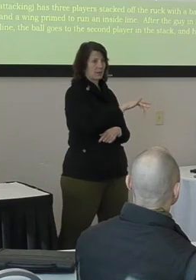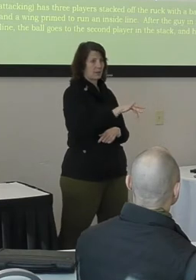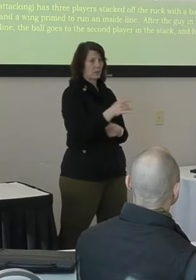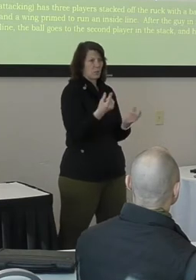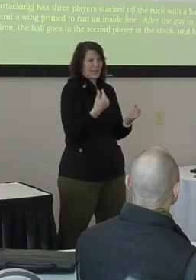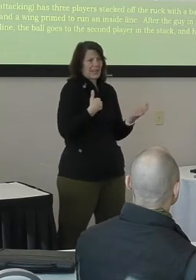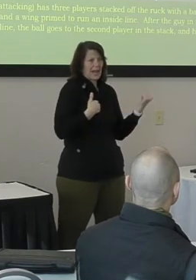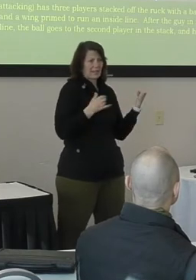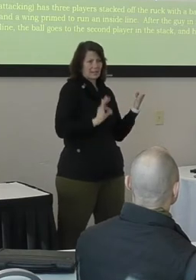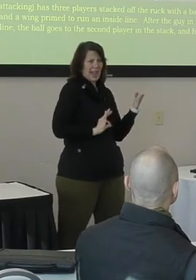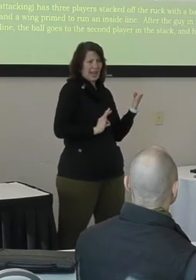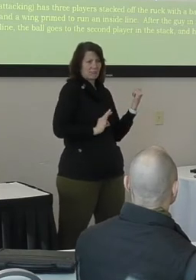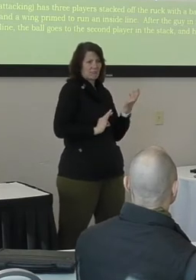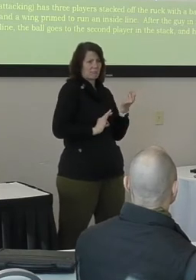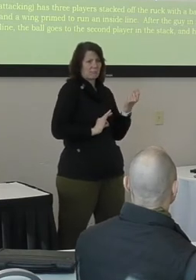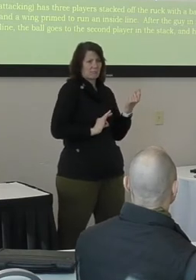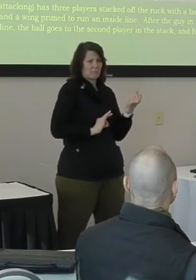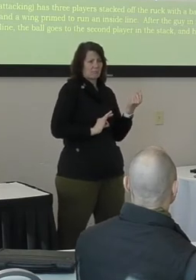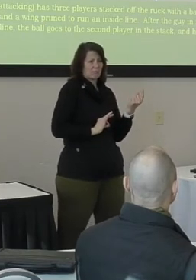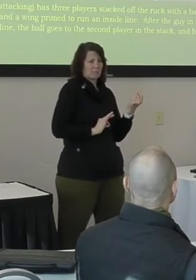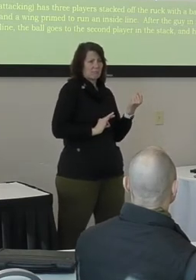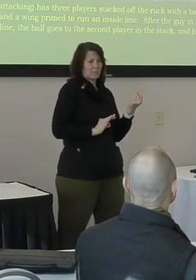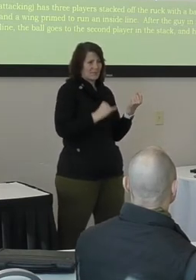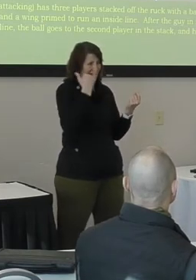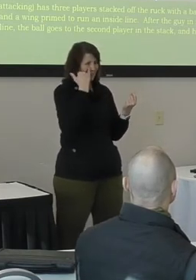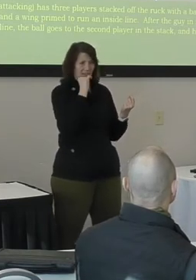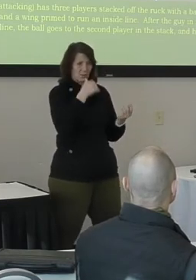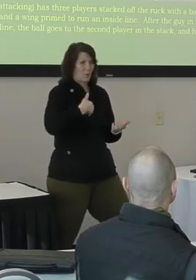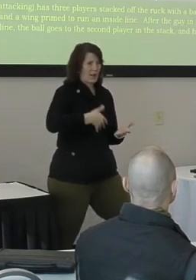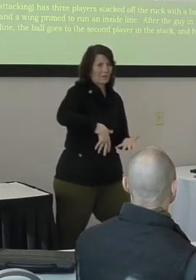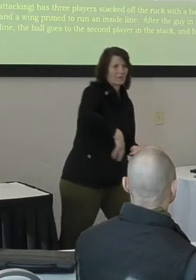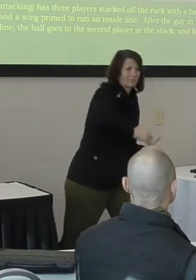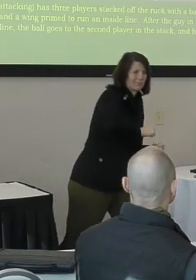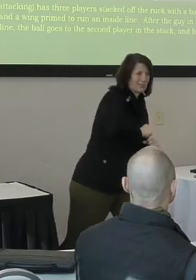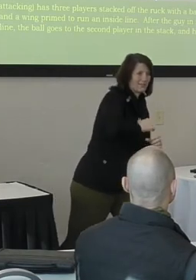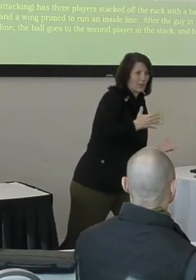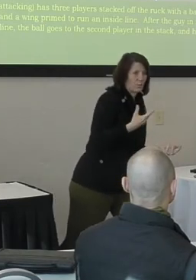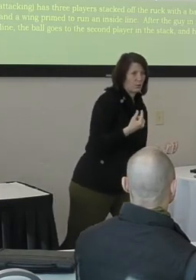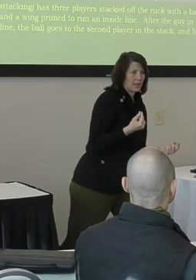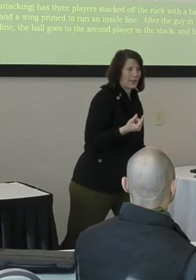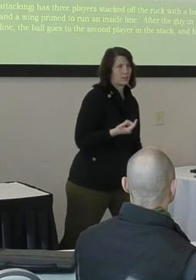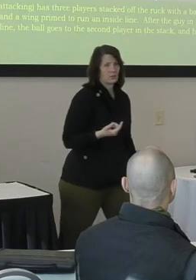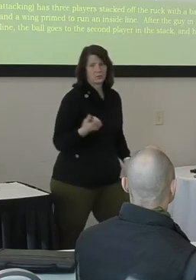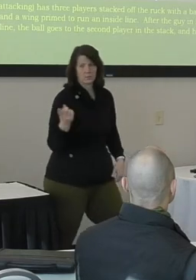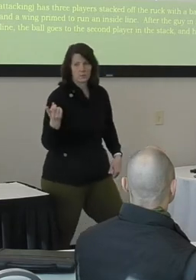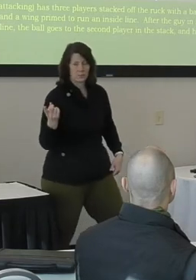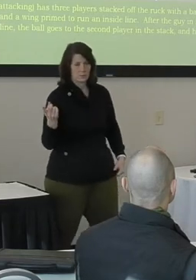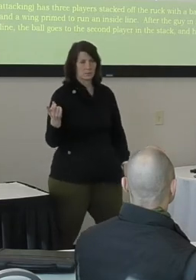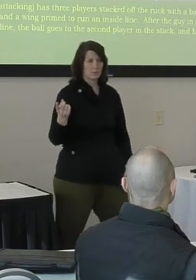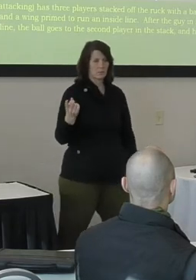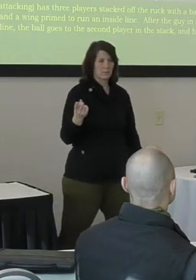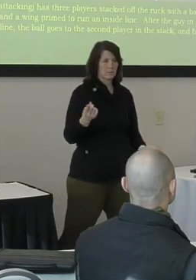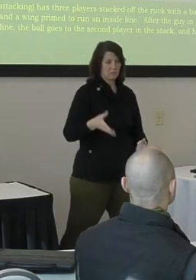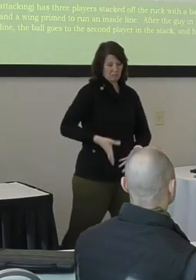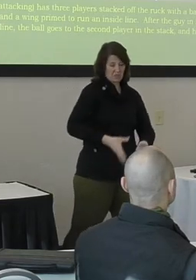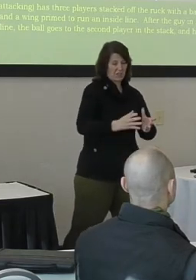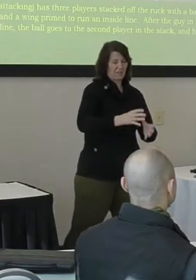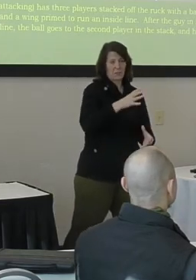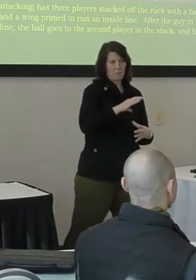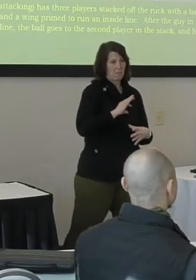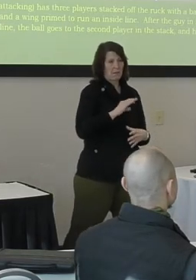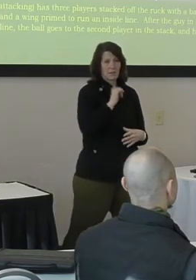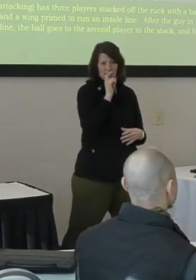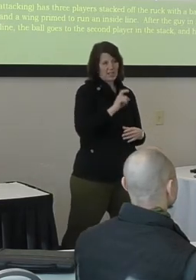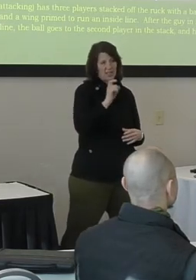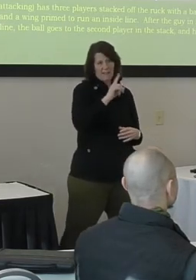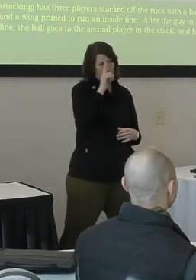can nine do? Let's say they don't have that first pillar defender. What can they do? Yeah, they just give him the ball, right? It doesn't have to